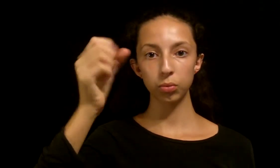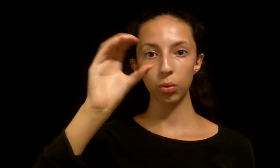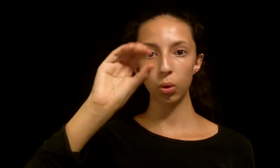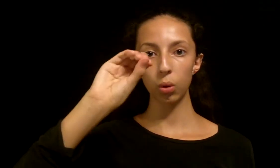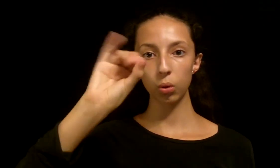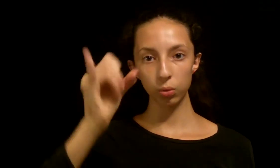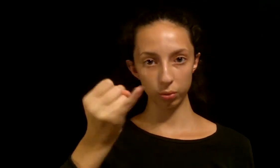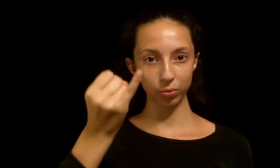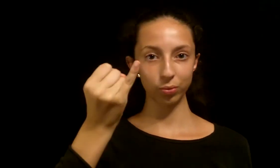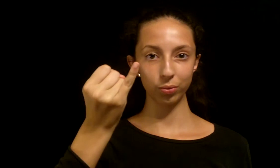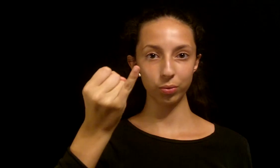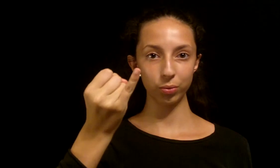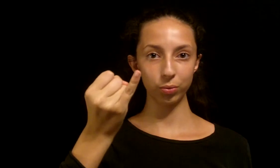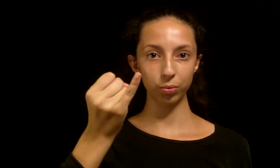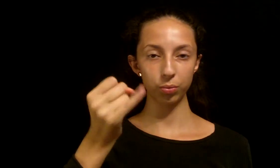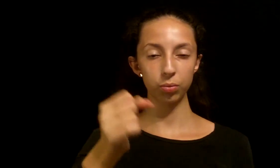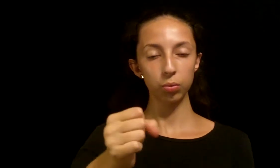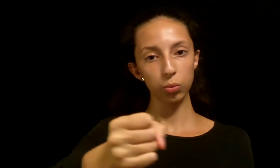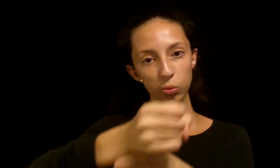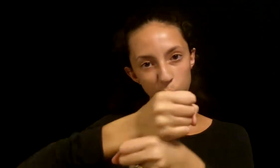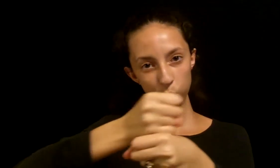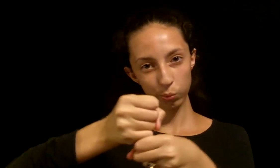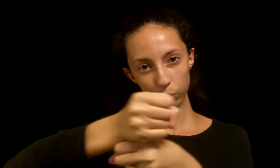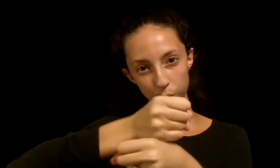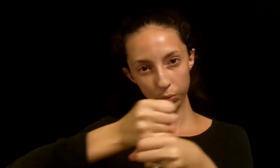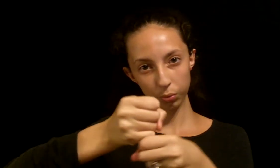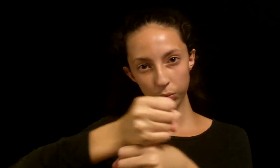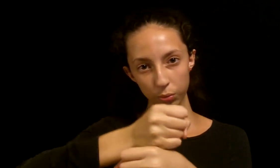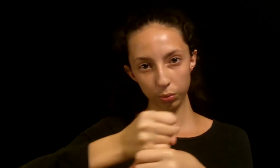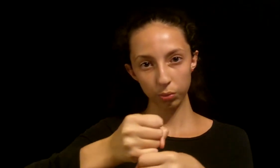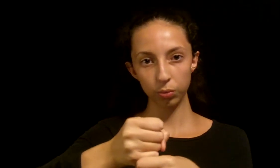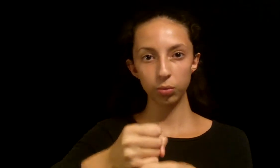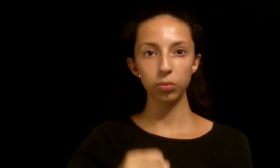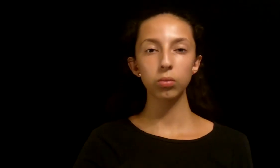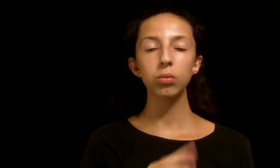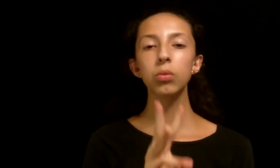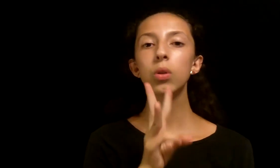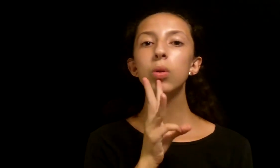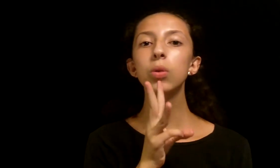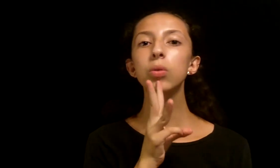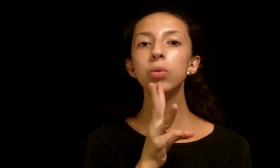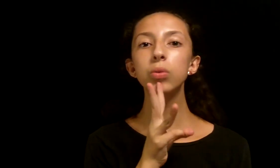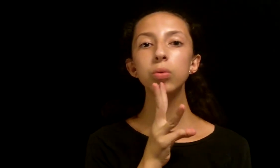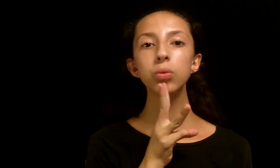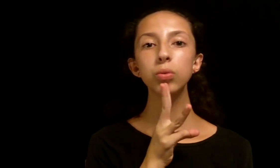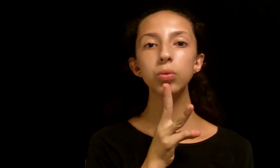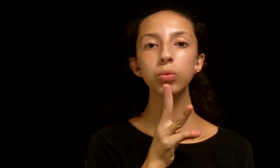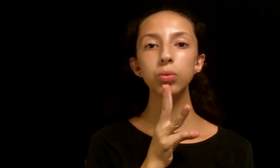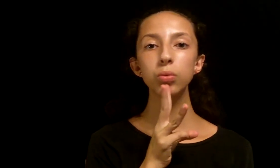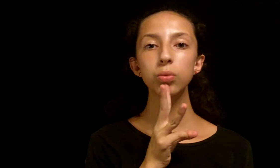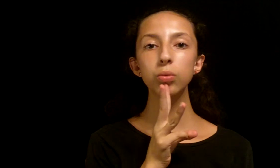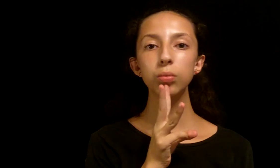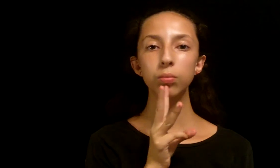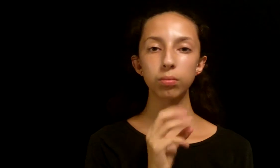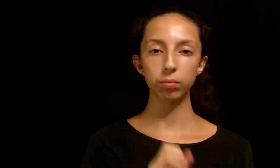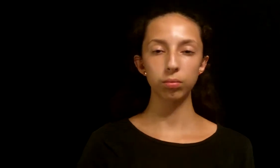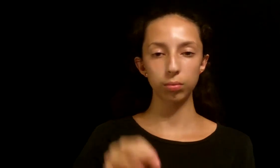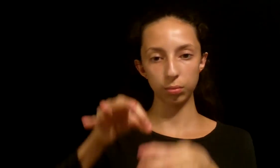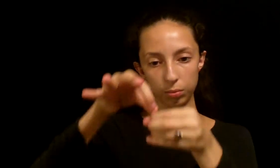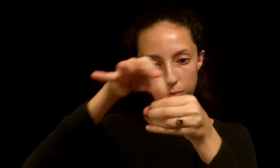OJ. The coffee is grinding your coffee. Water. Tea. There's two ways. You can do it with your